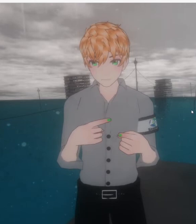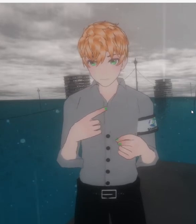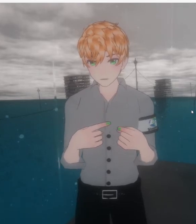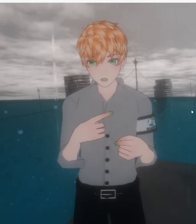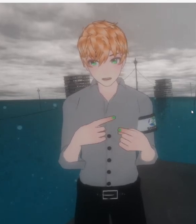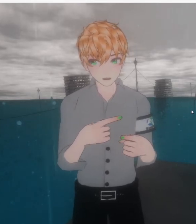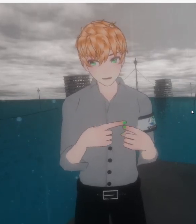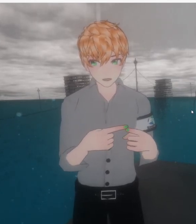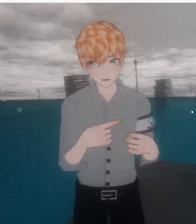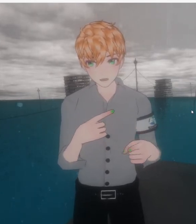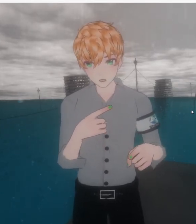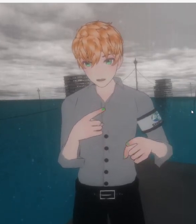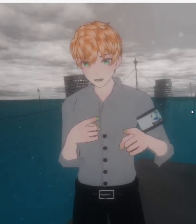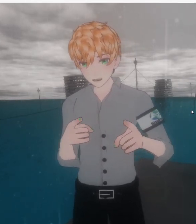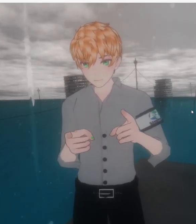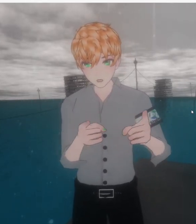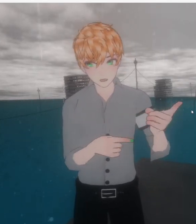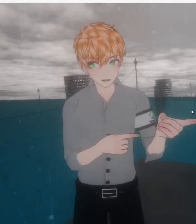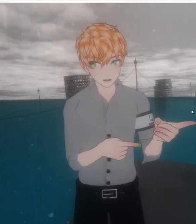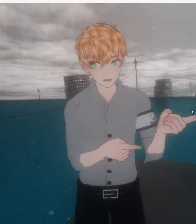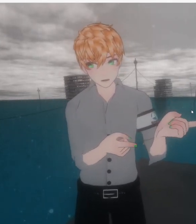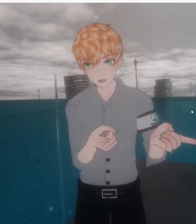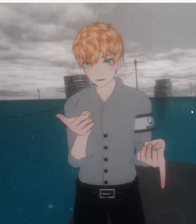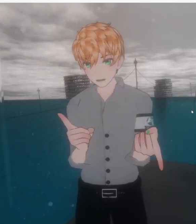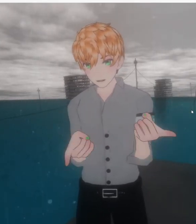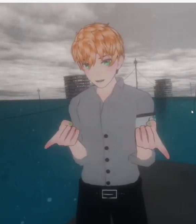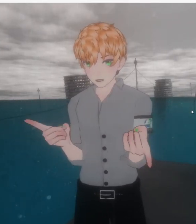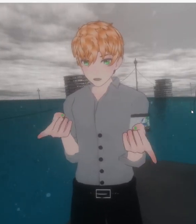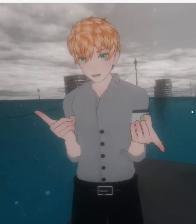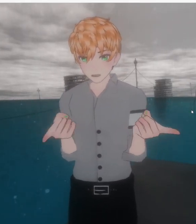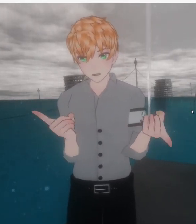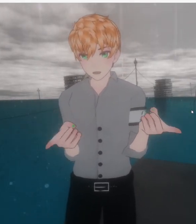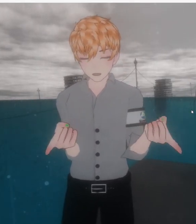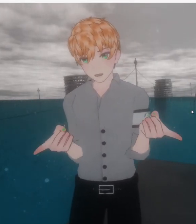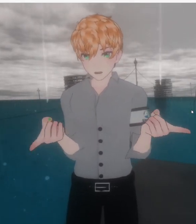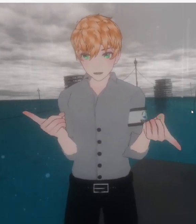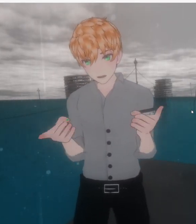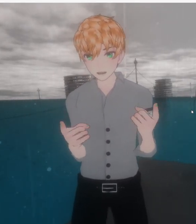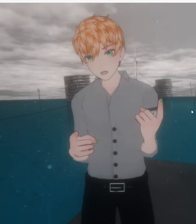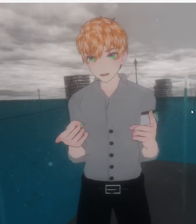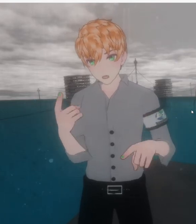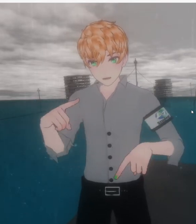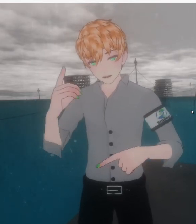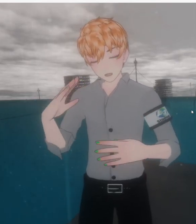your sleep problems. Then, well, here's your problem. If you just went to bed earlier, then you'd feel a lot better.